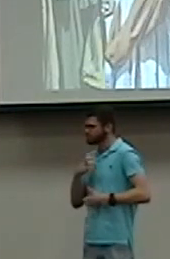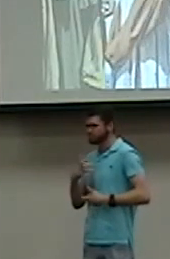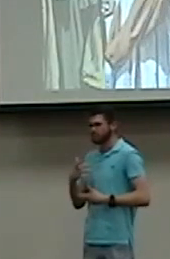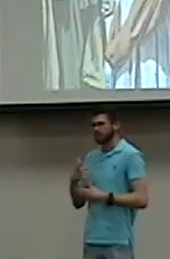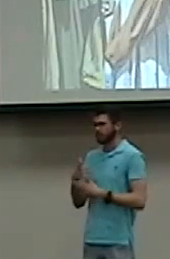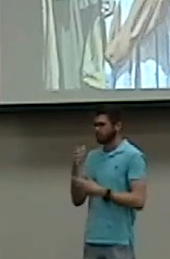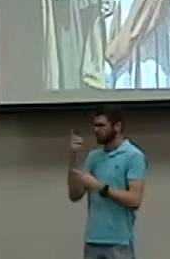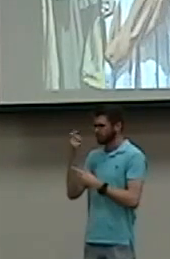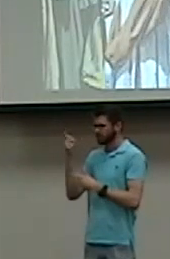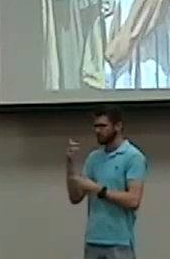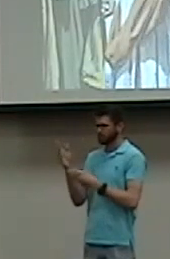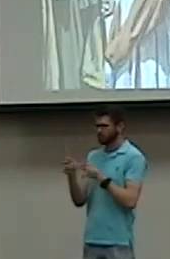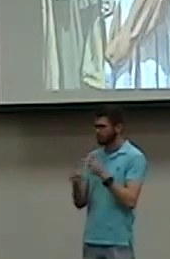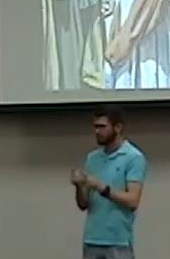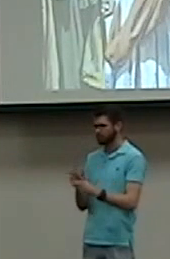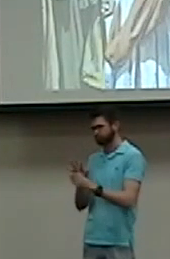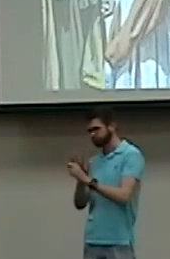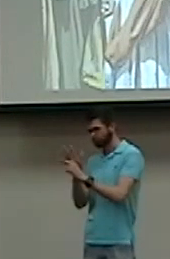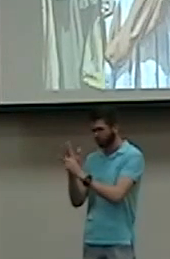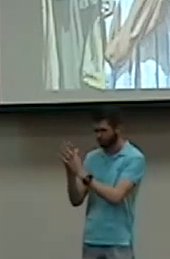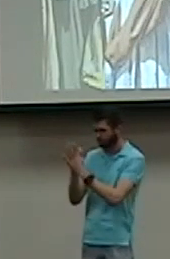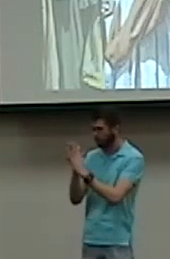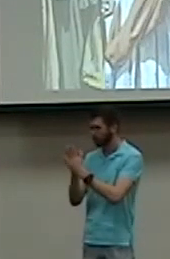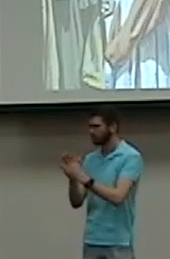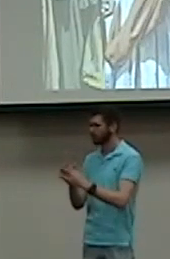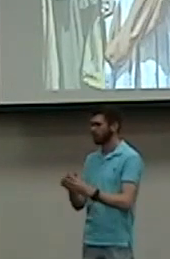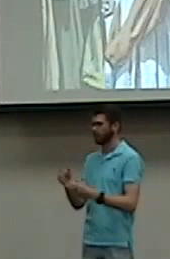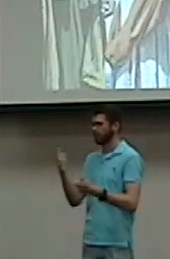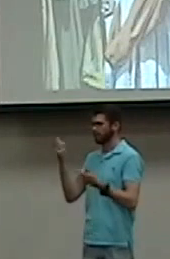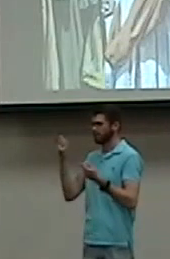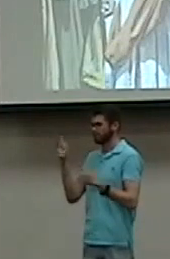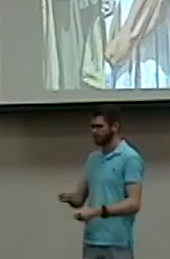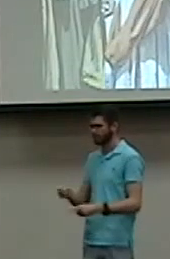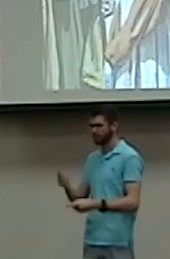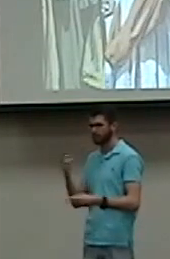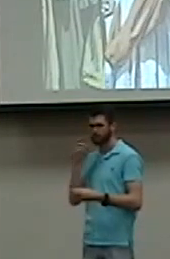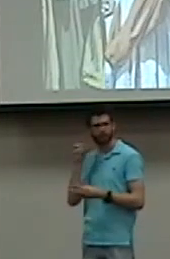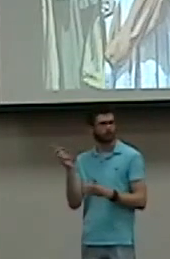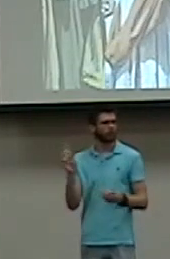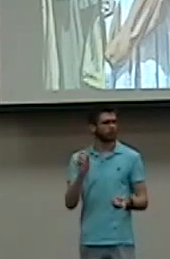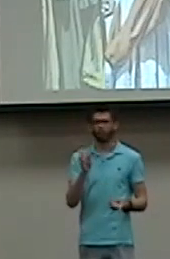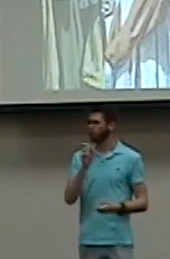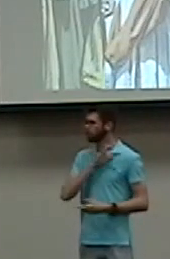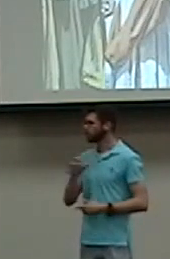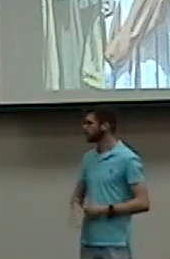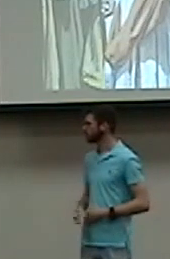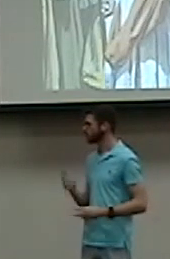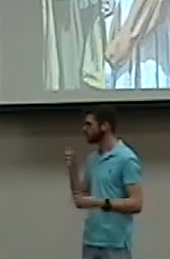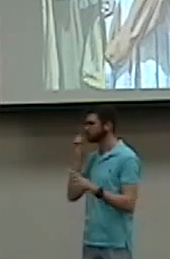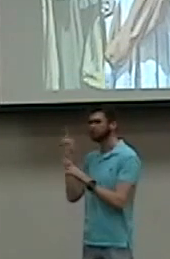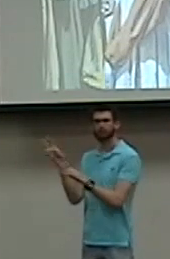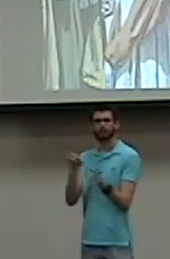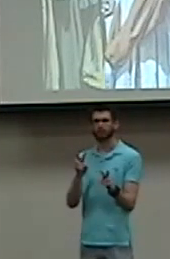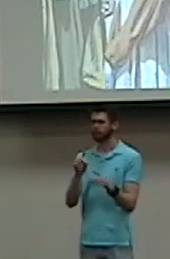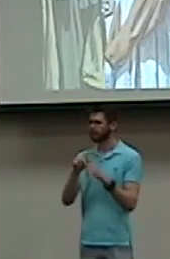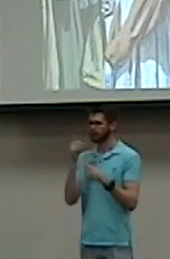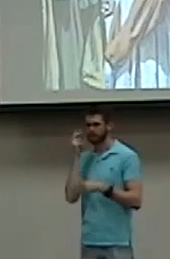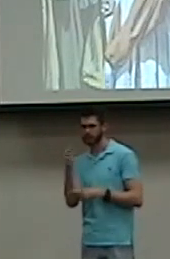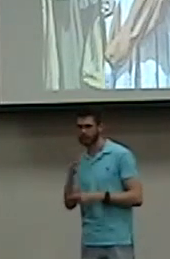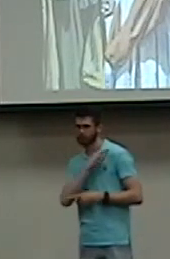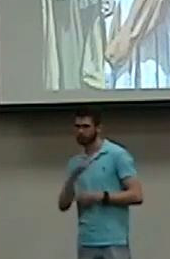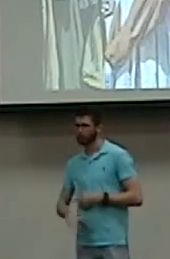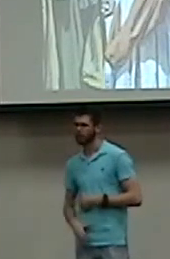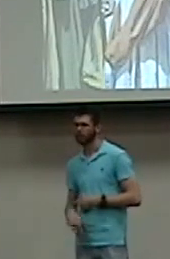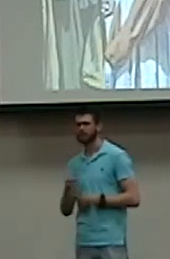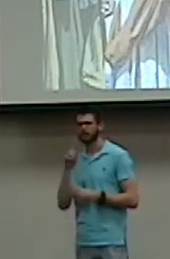he realizes that Christ is not right behind him. He looks over his shoulder to see Christ turned around,